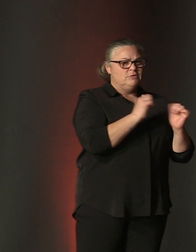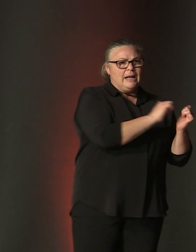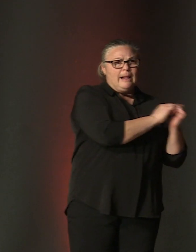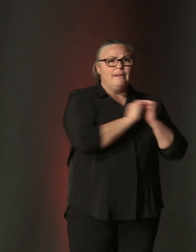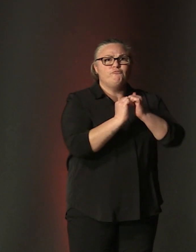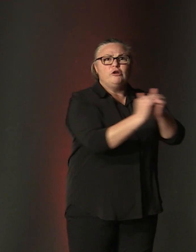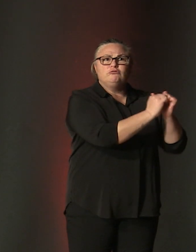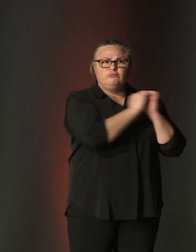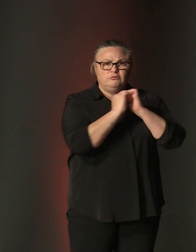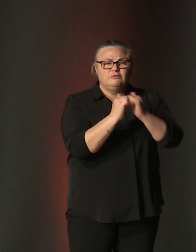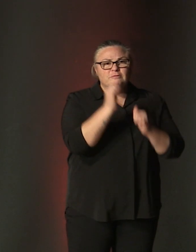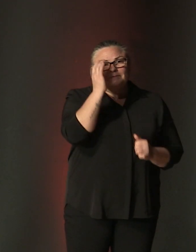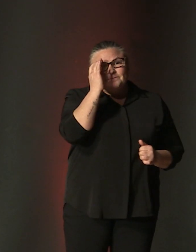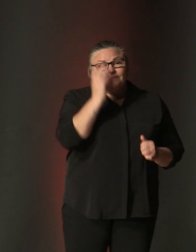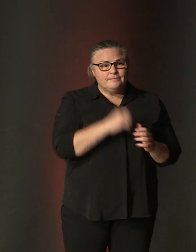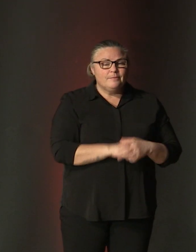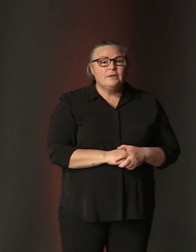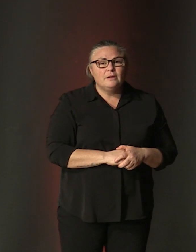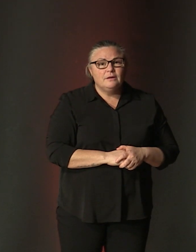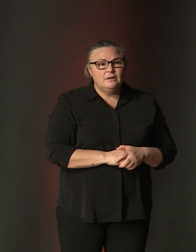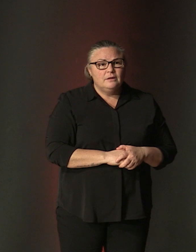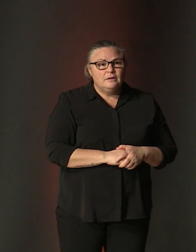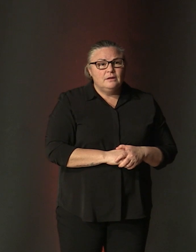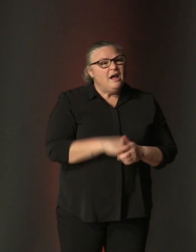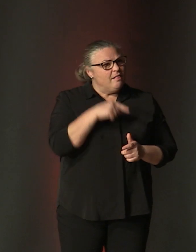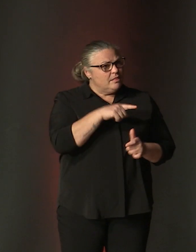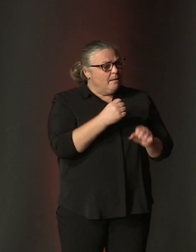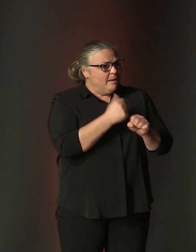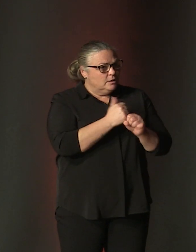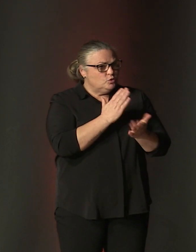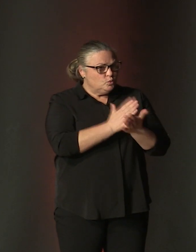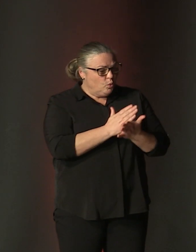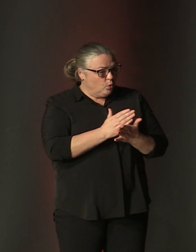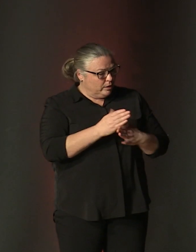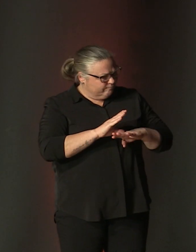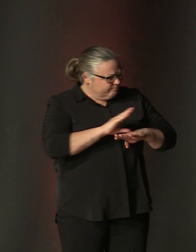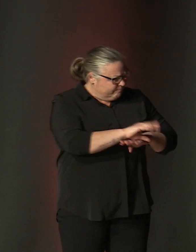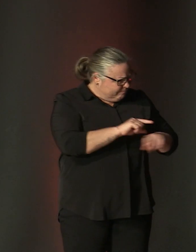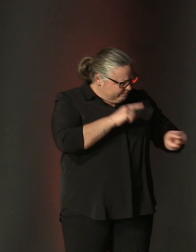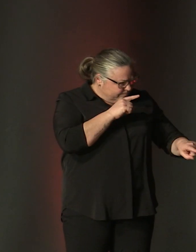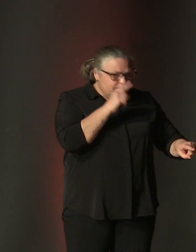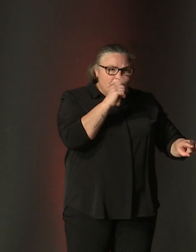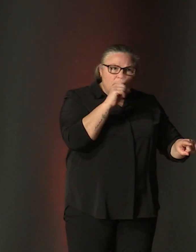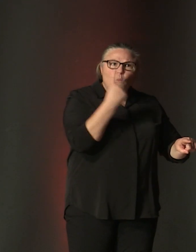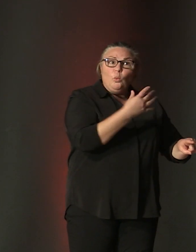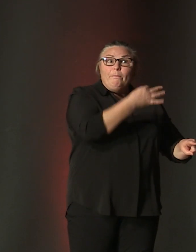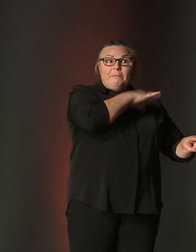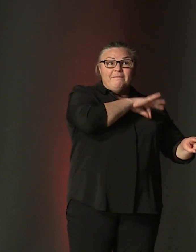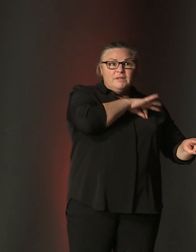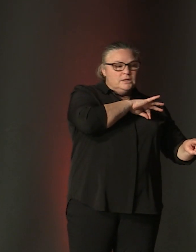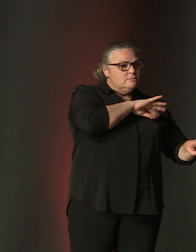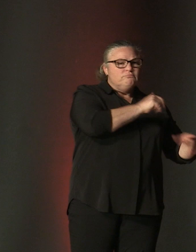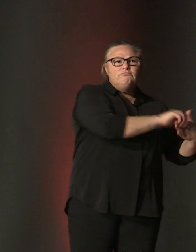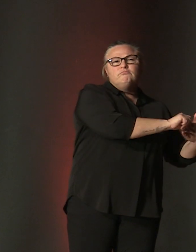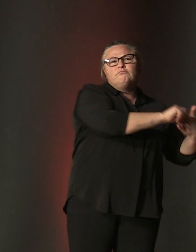to funding. It is important to have beneficiaries at the forefront of the initiatives that they're leading,